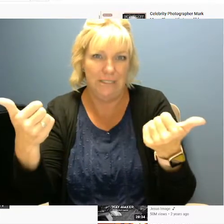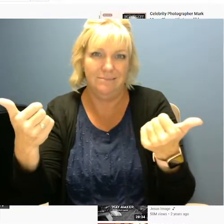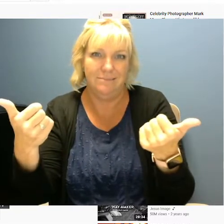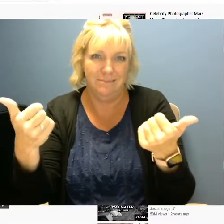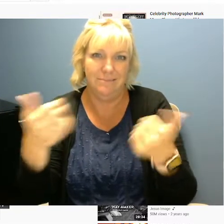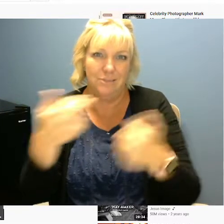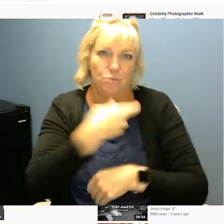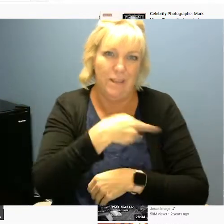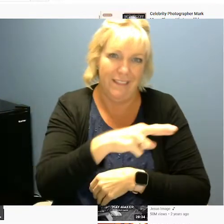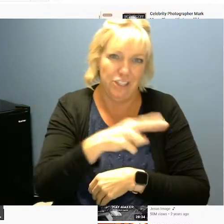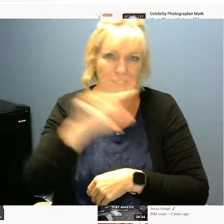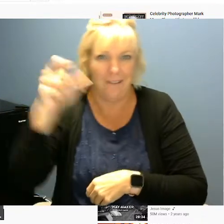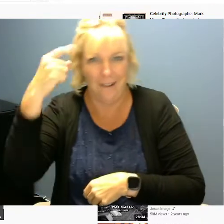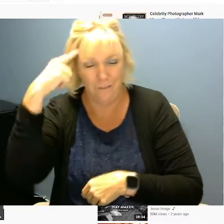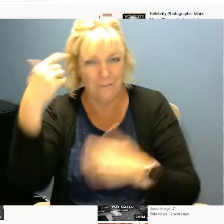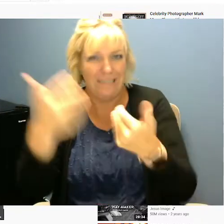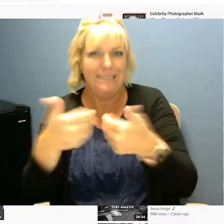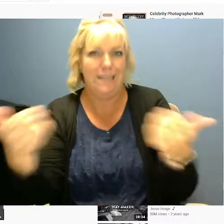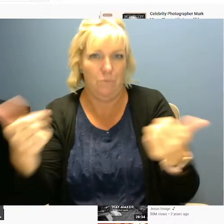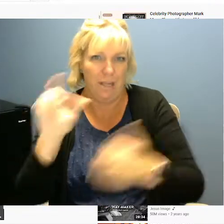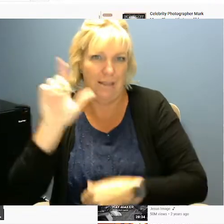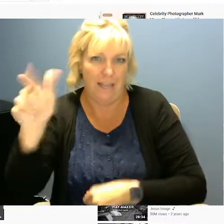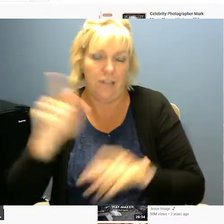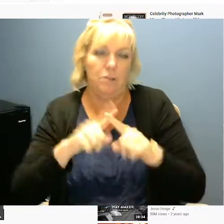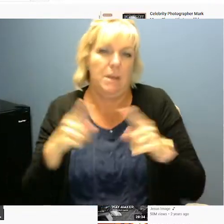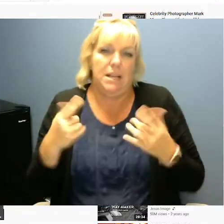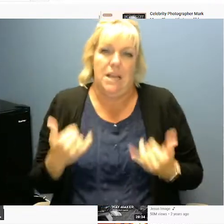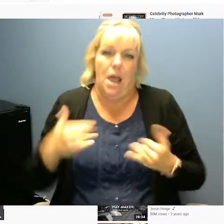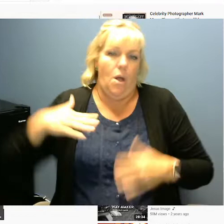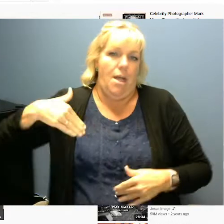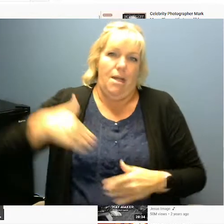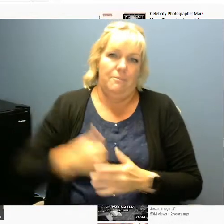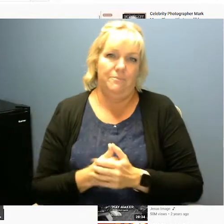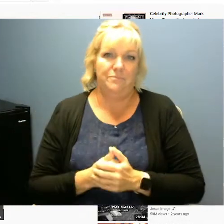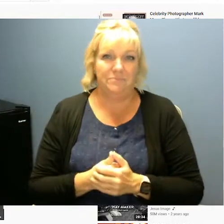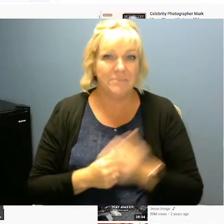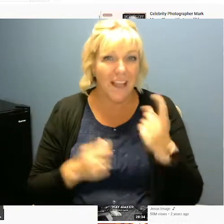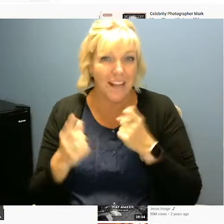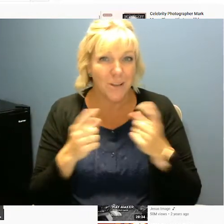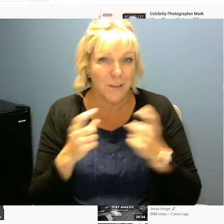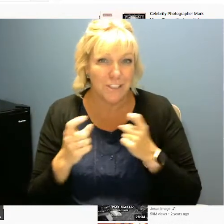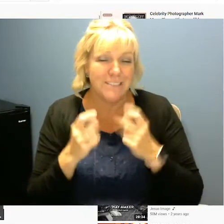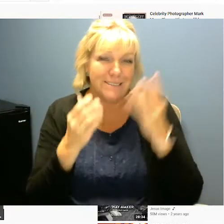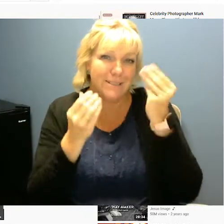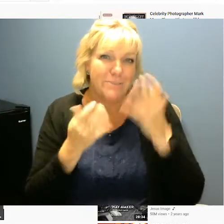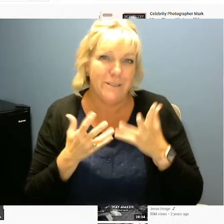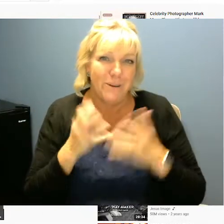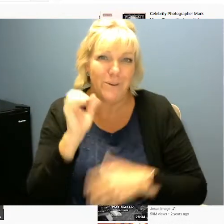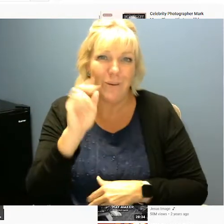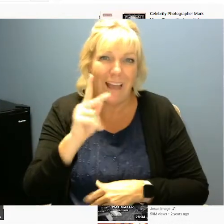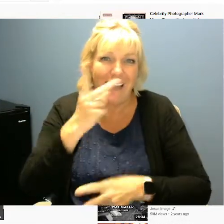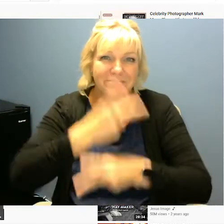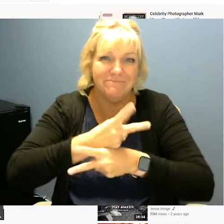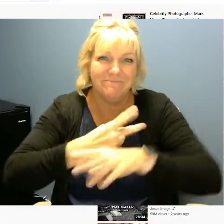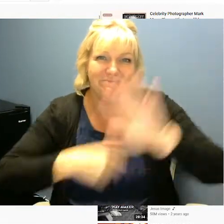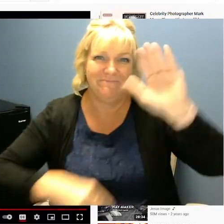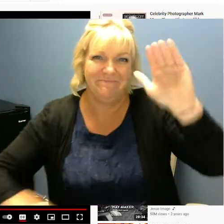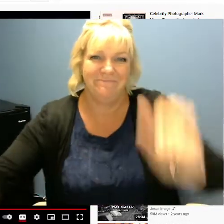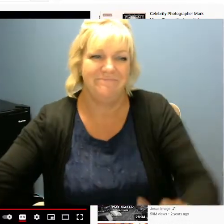ideas of religion from government. So, all right, if you've got any questions, put those in the discussion board.